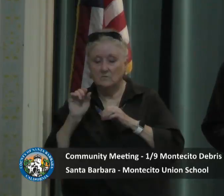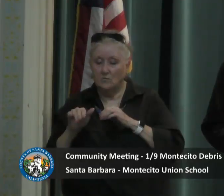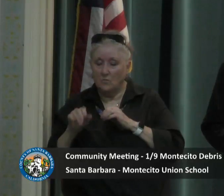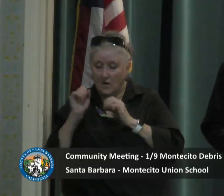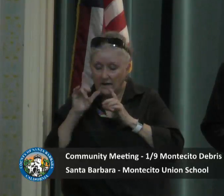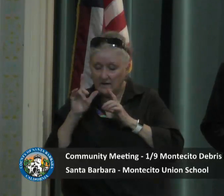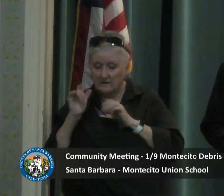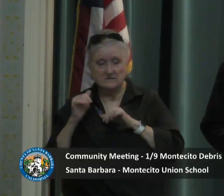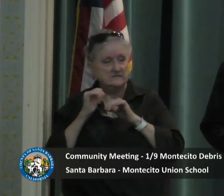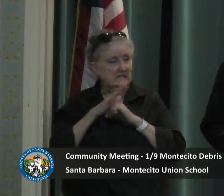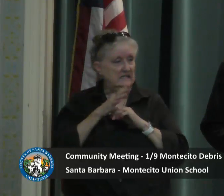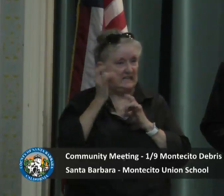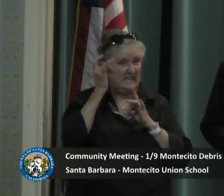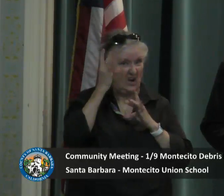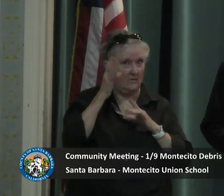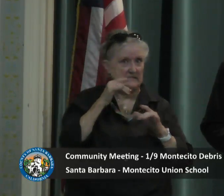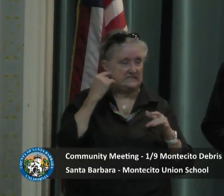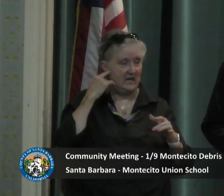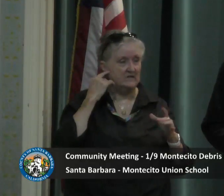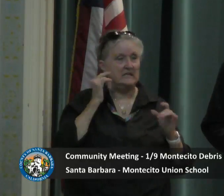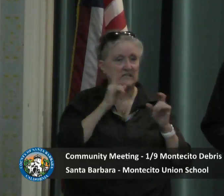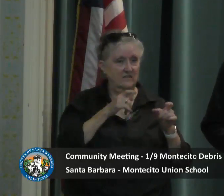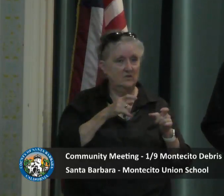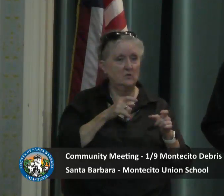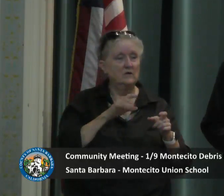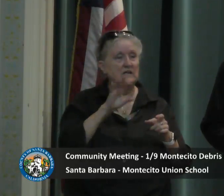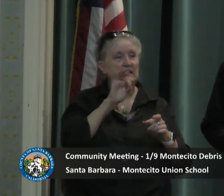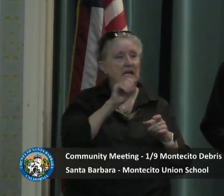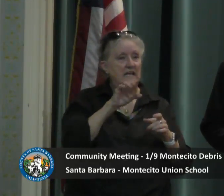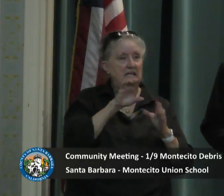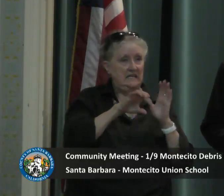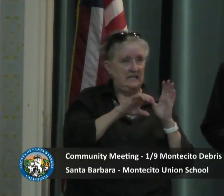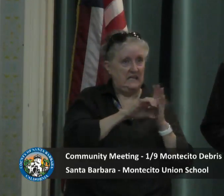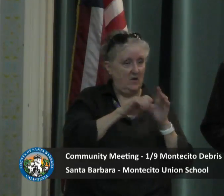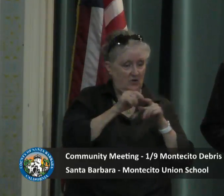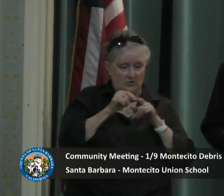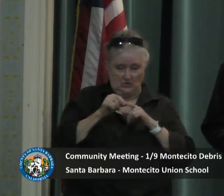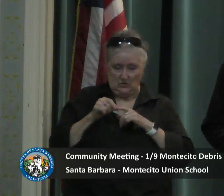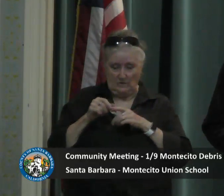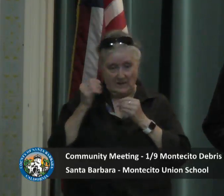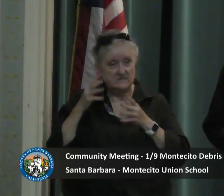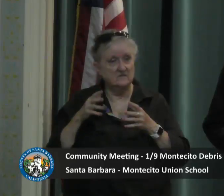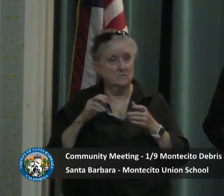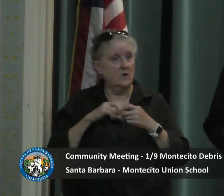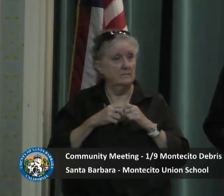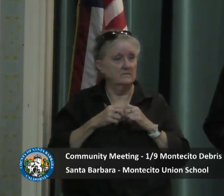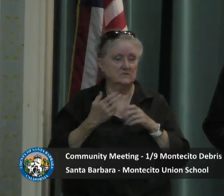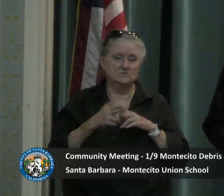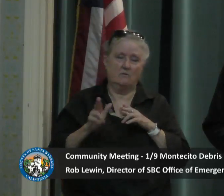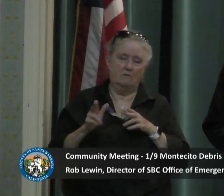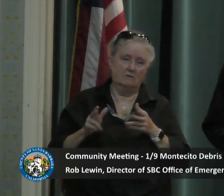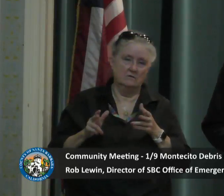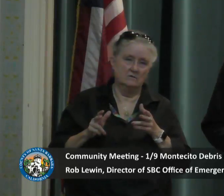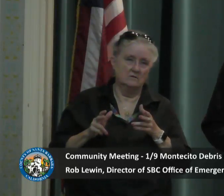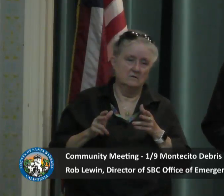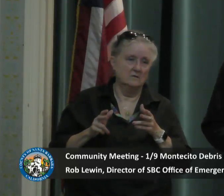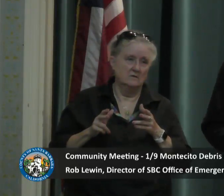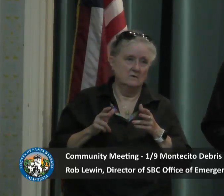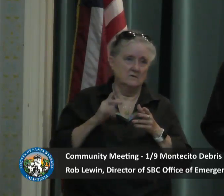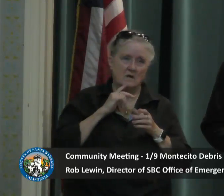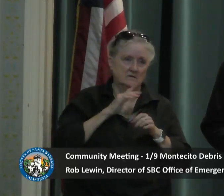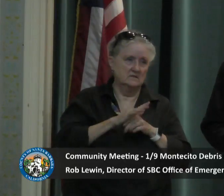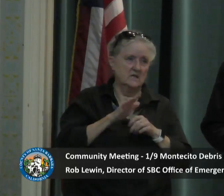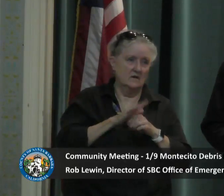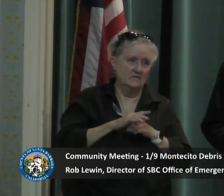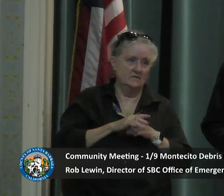that obnoxious sound, and give you a 90-character message. The problem with that message is it's only 90 characters. It's